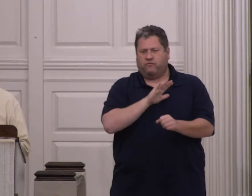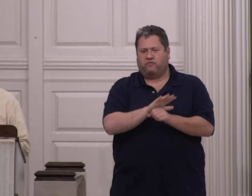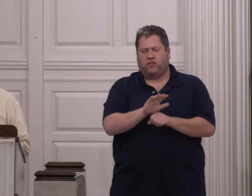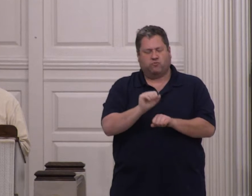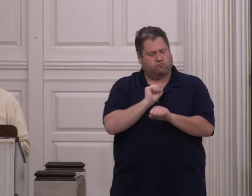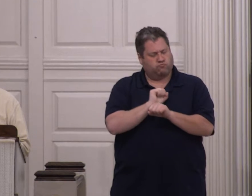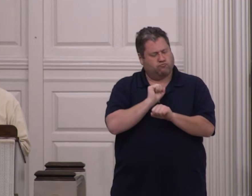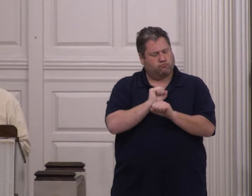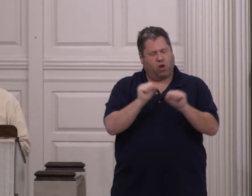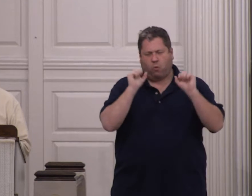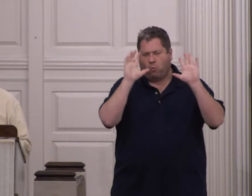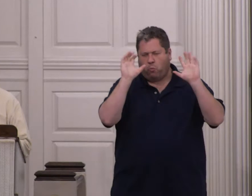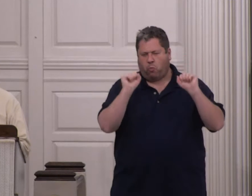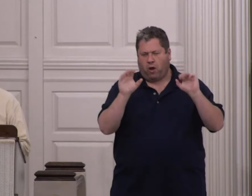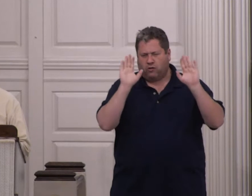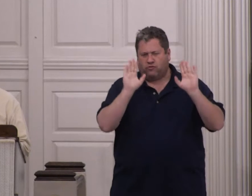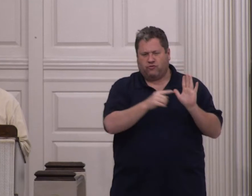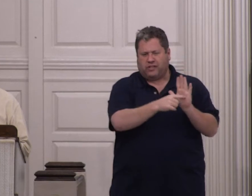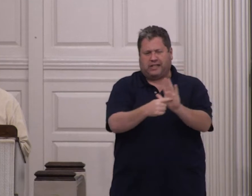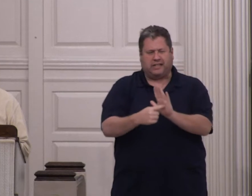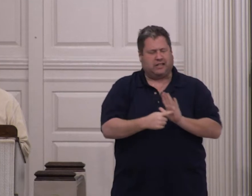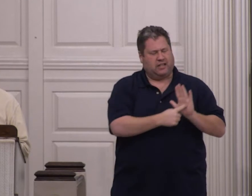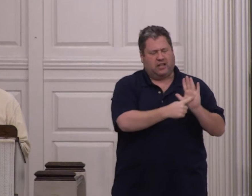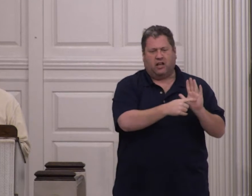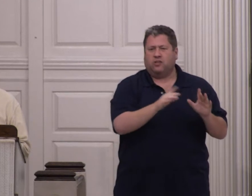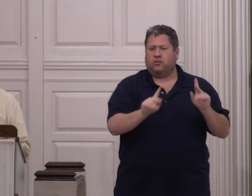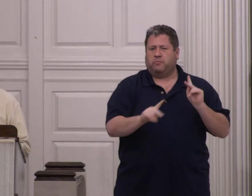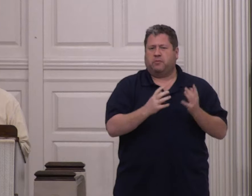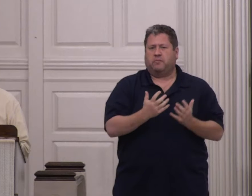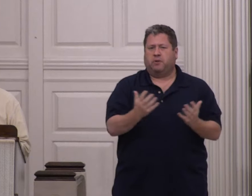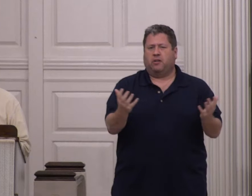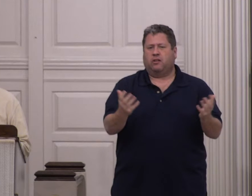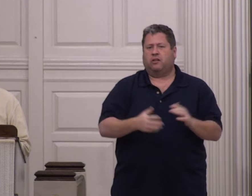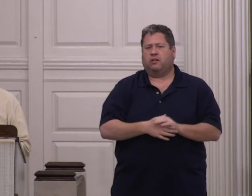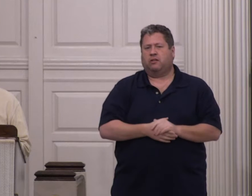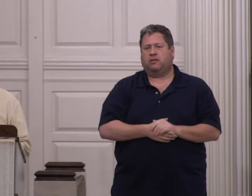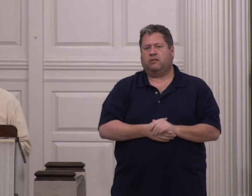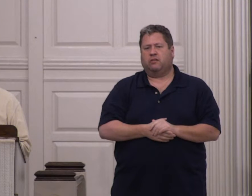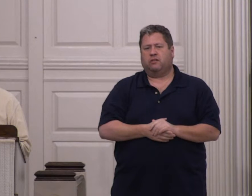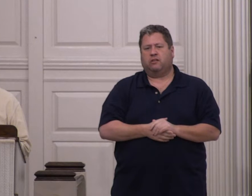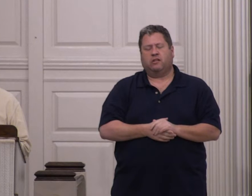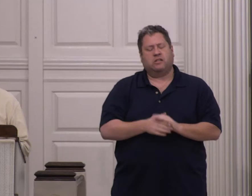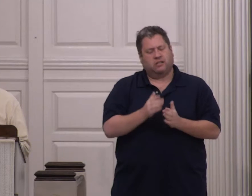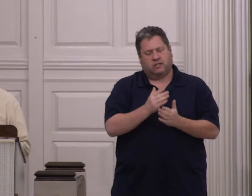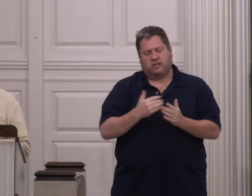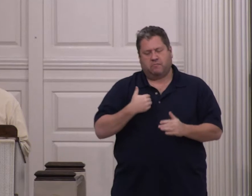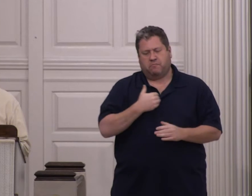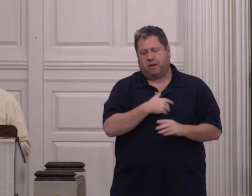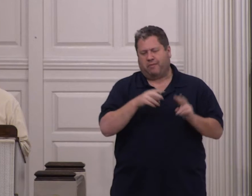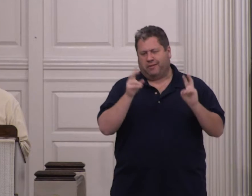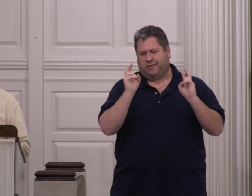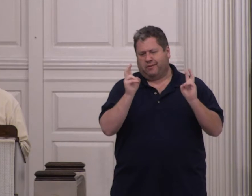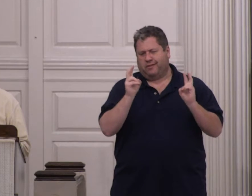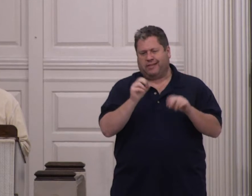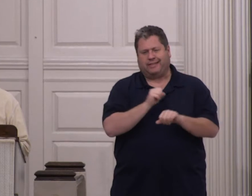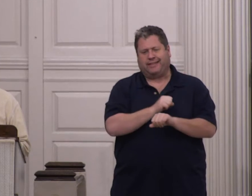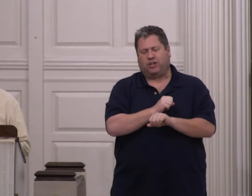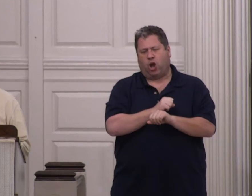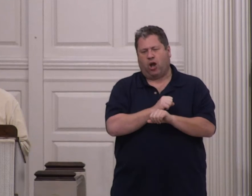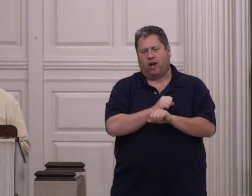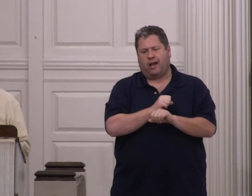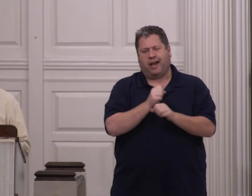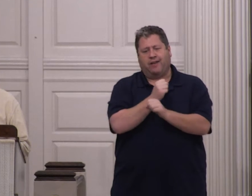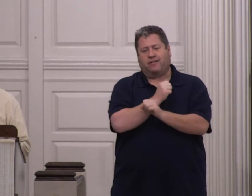working great wonders and signs among the people. Certain members of the so-called synagogue